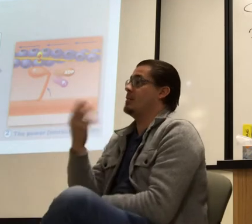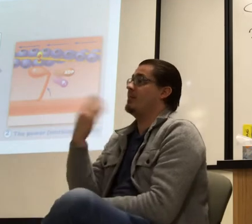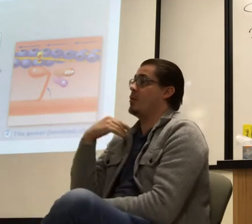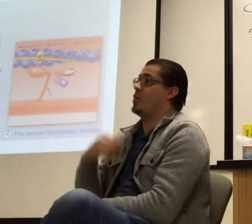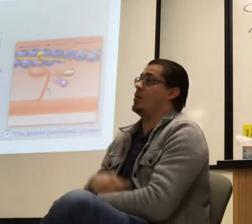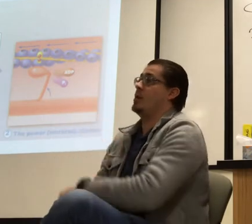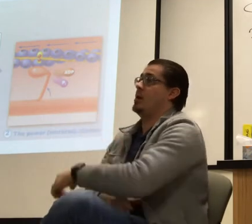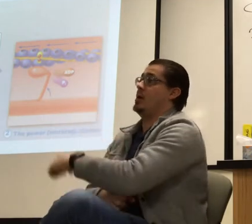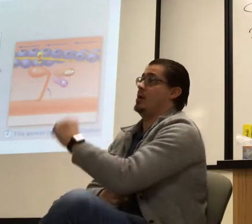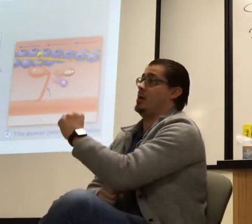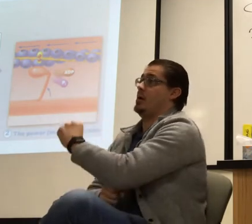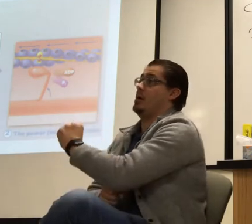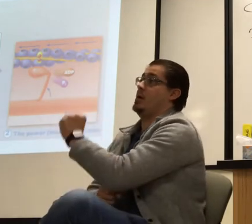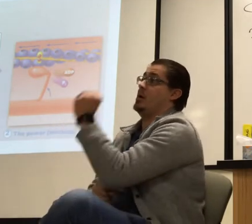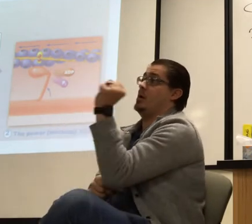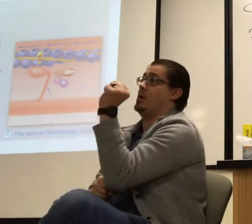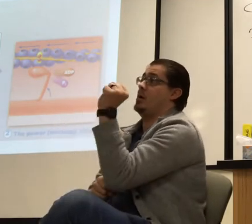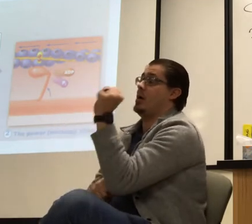is that actin